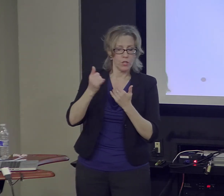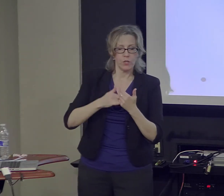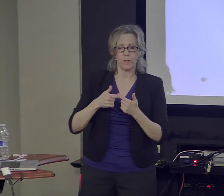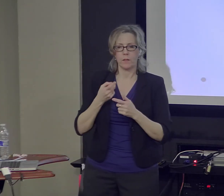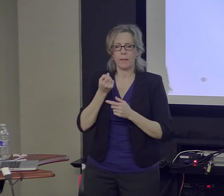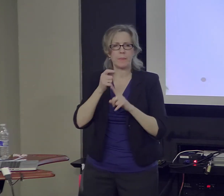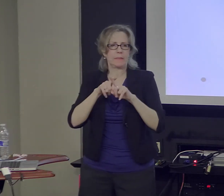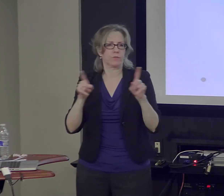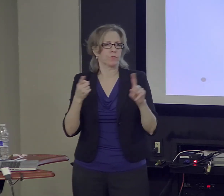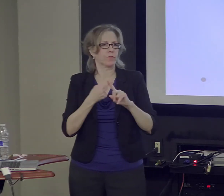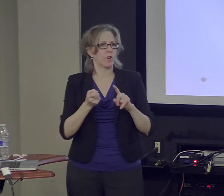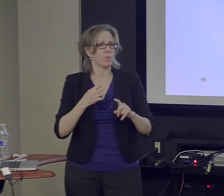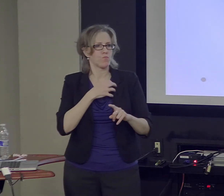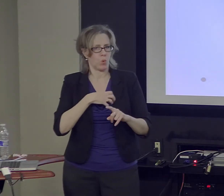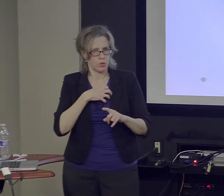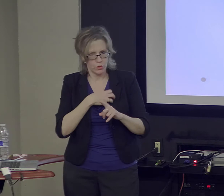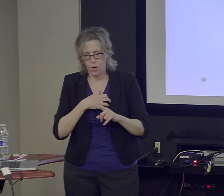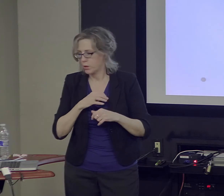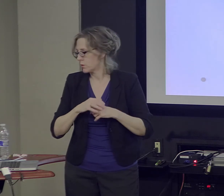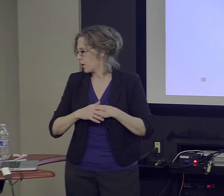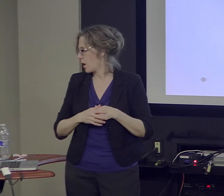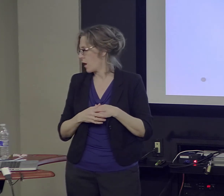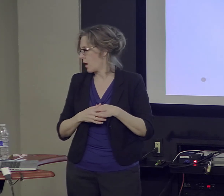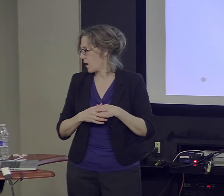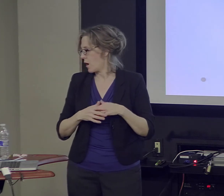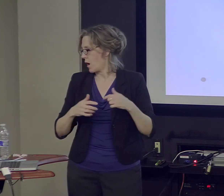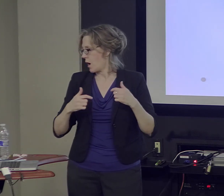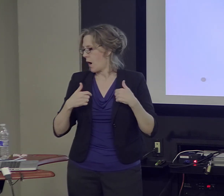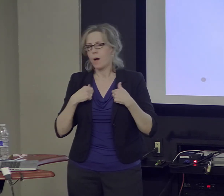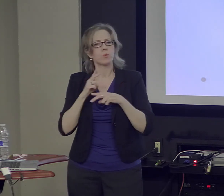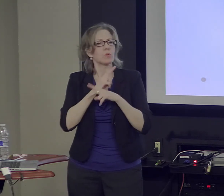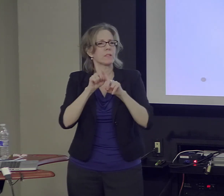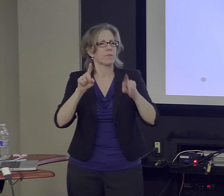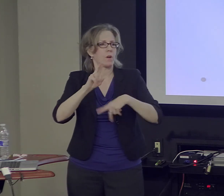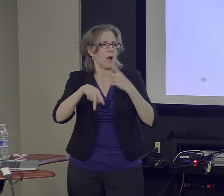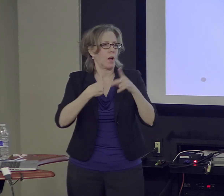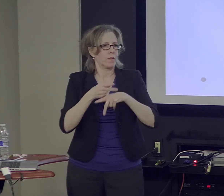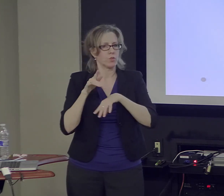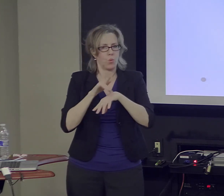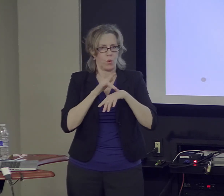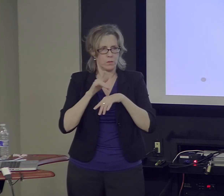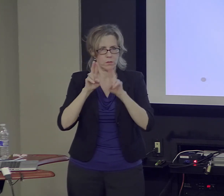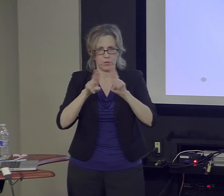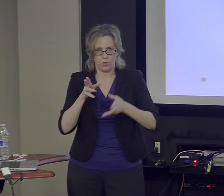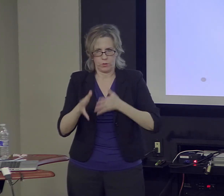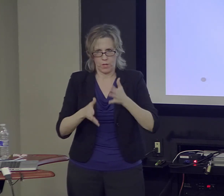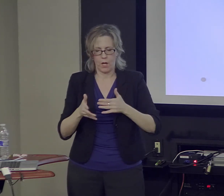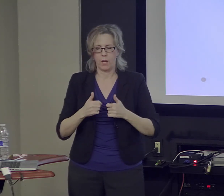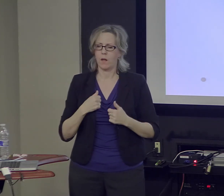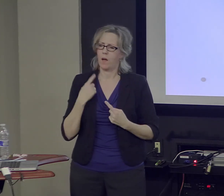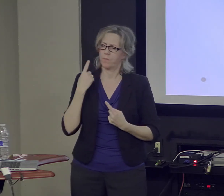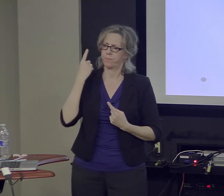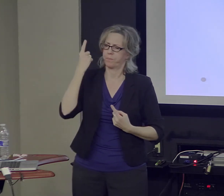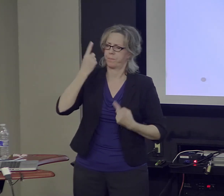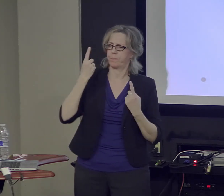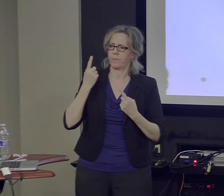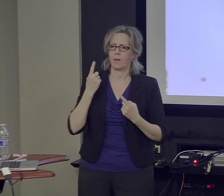My research project is a little different than Rosenstock's, in that I'm using different types of sources of international